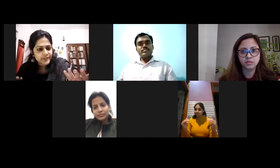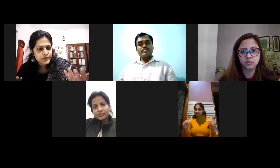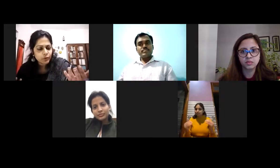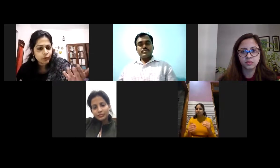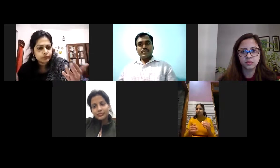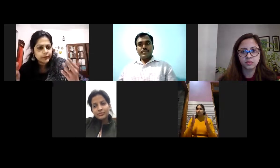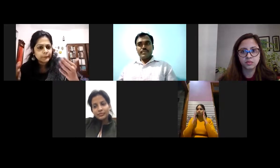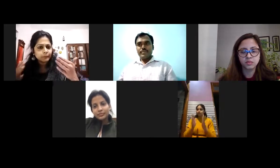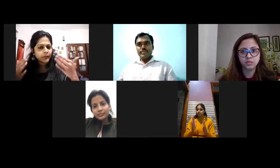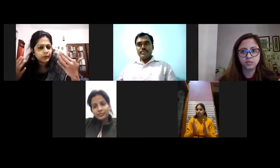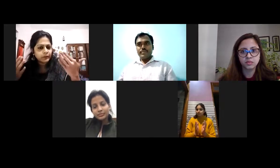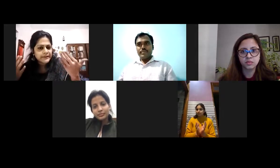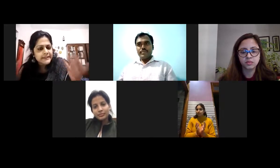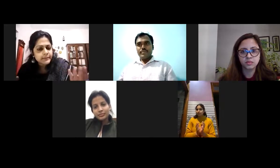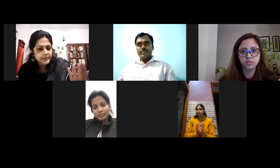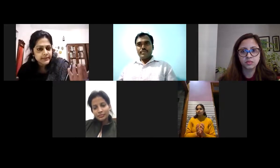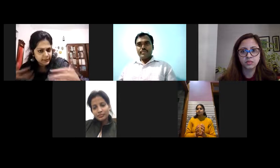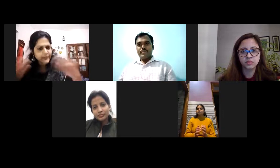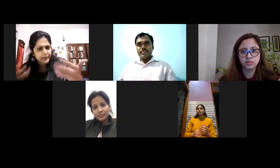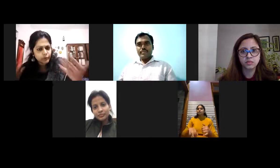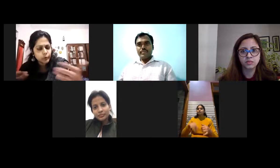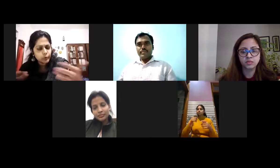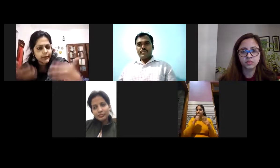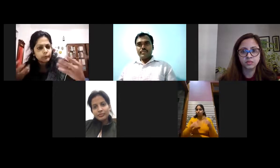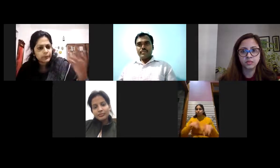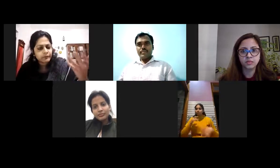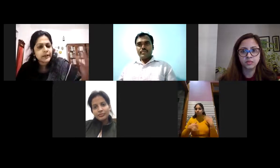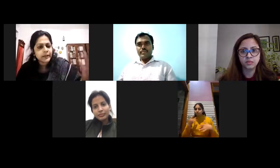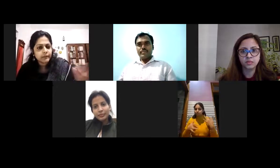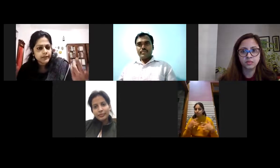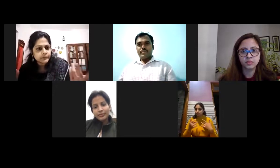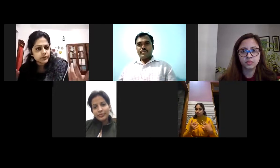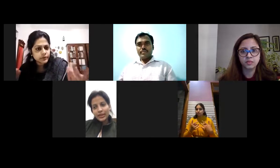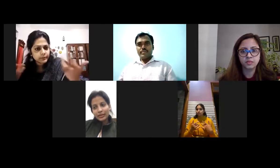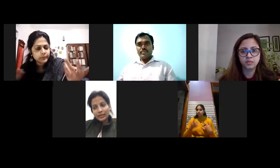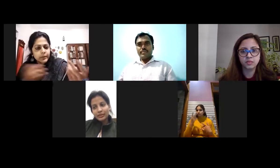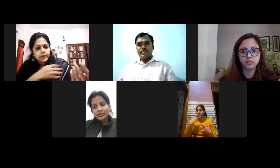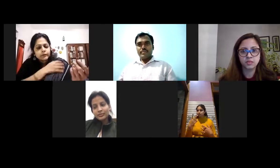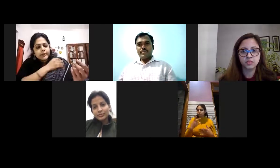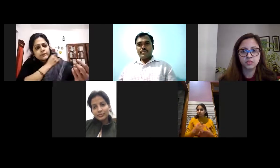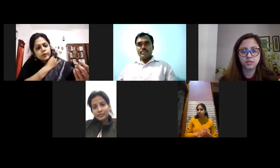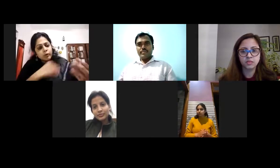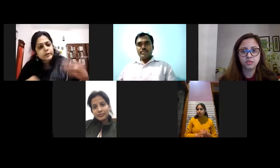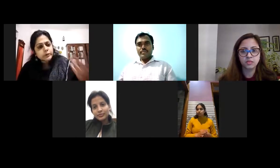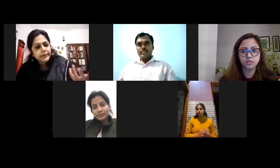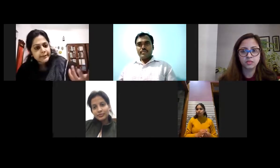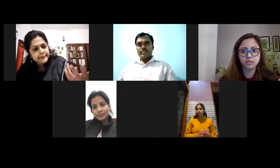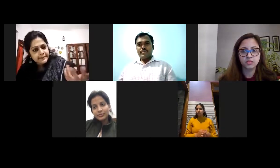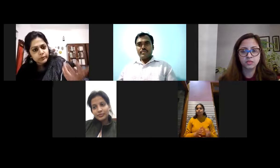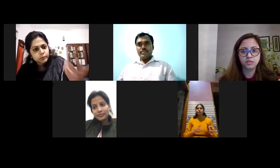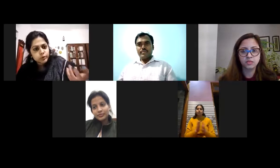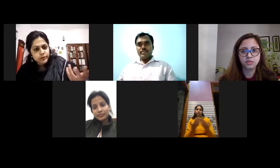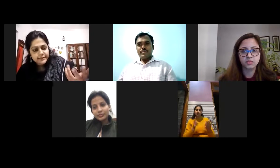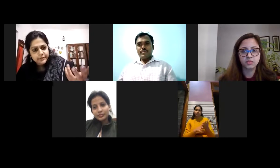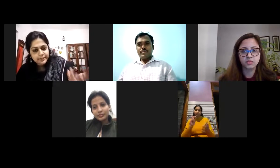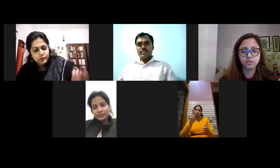of sense of sensibility. And therefore, you're looking at the varied ways in which Flaubert's novel is looked at as a critique